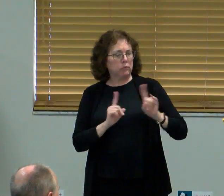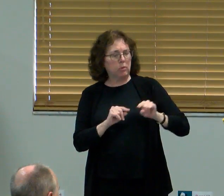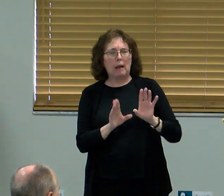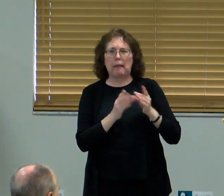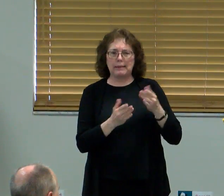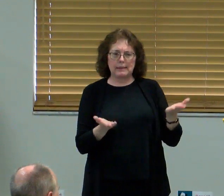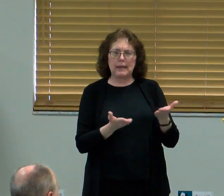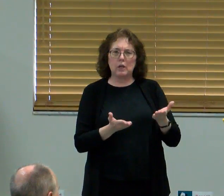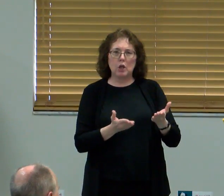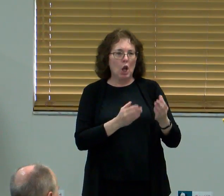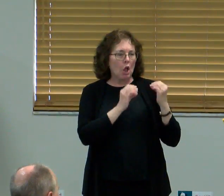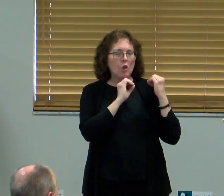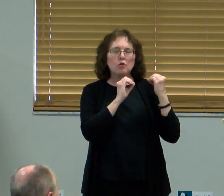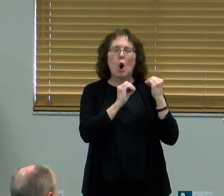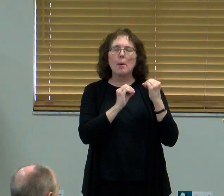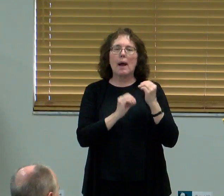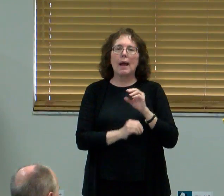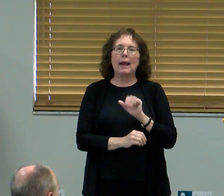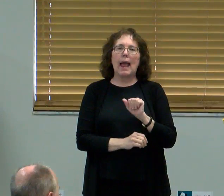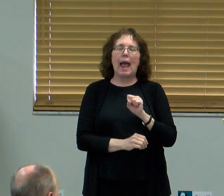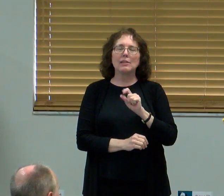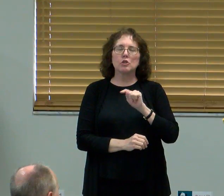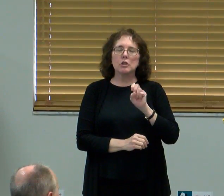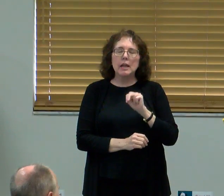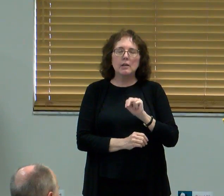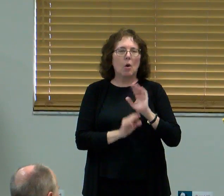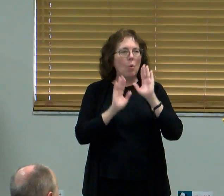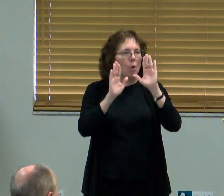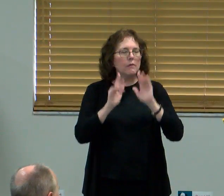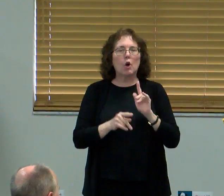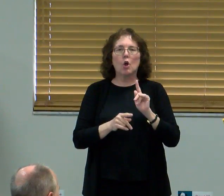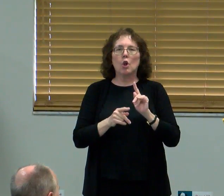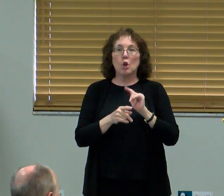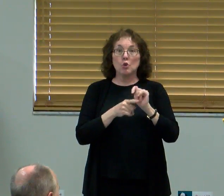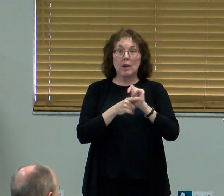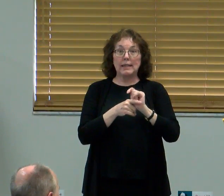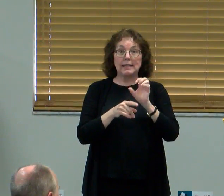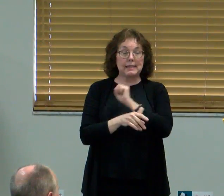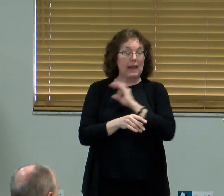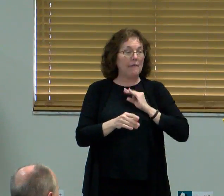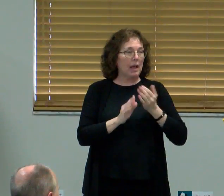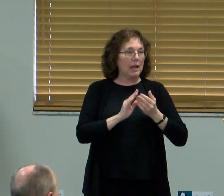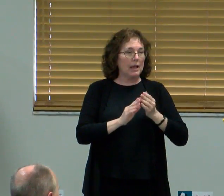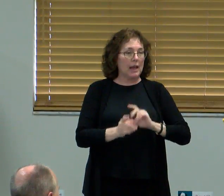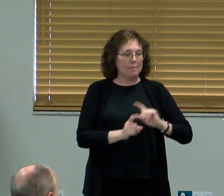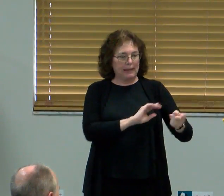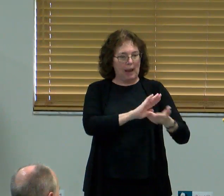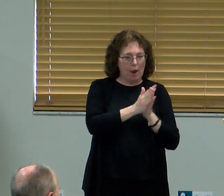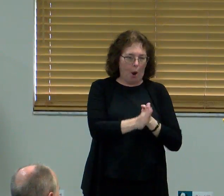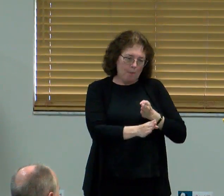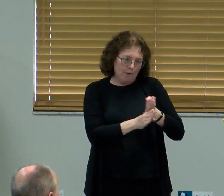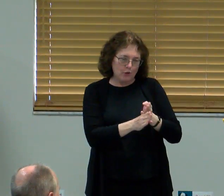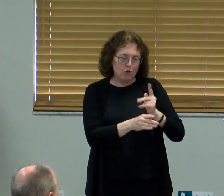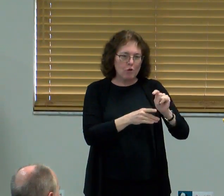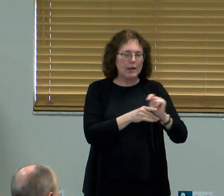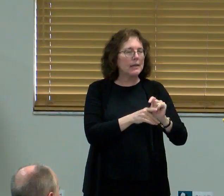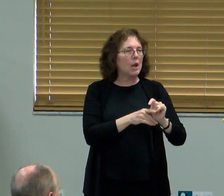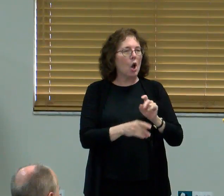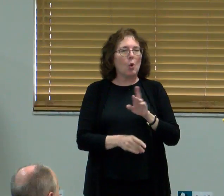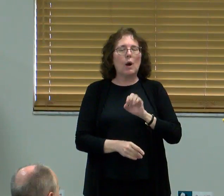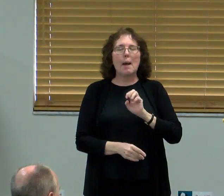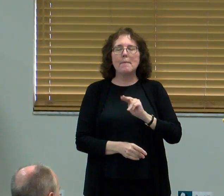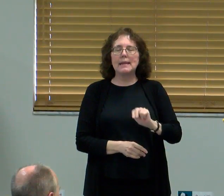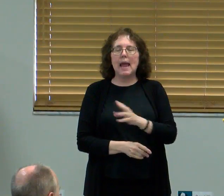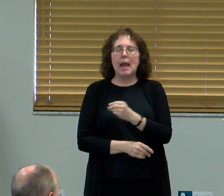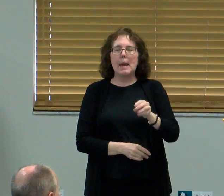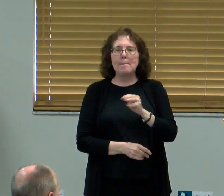here on campus that were taught by Ashton and our wonderful training staff. He turned into professional training and was trained by trainers Robin